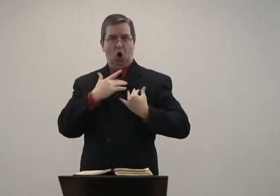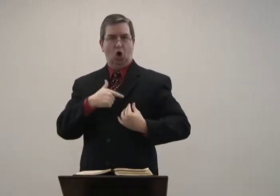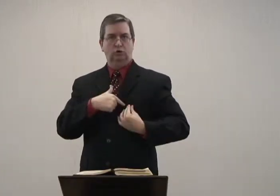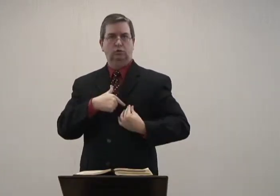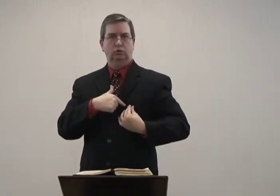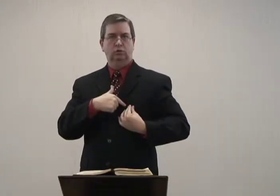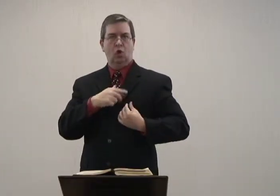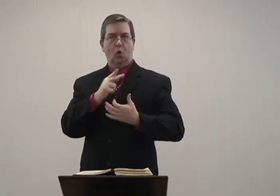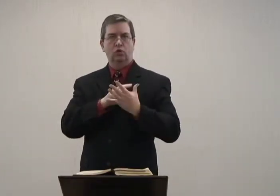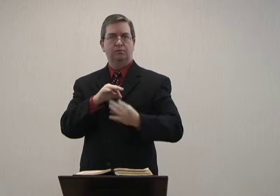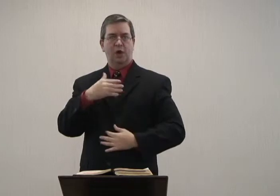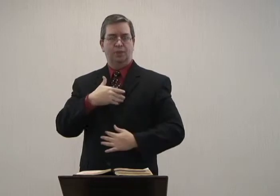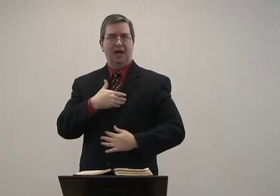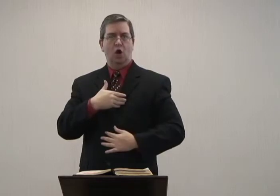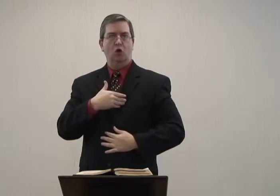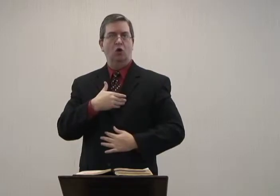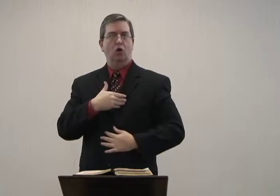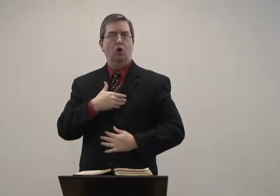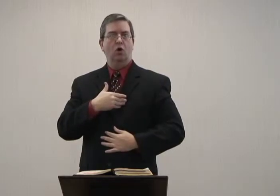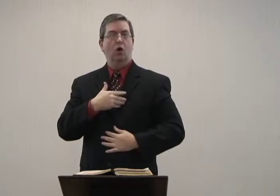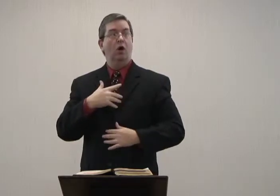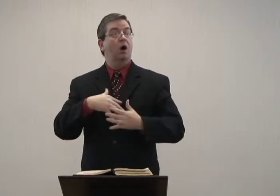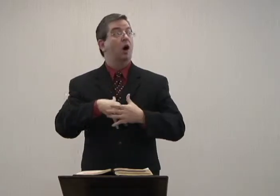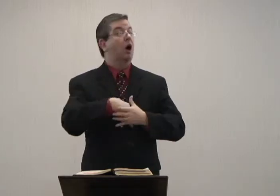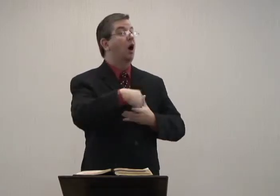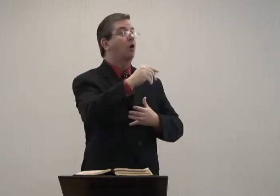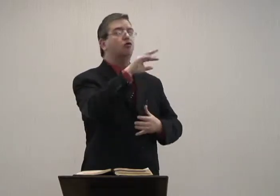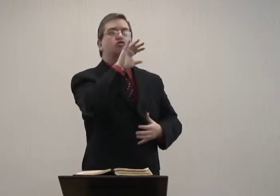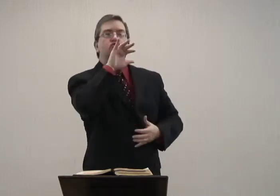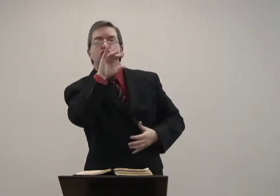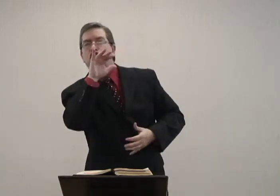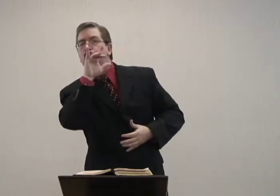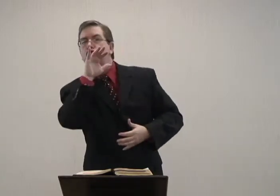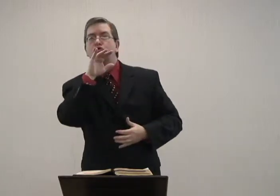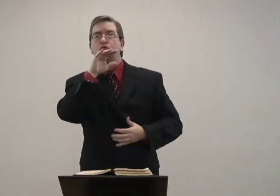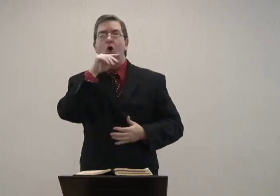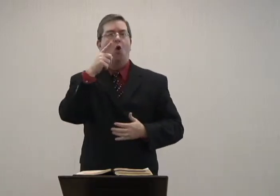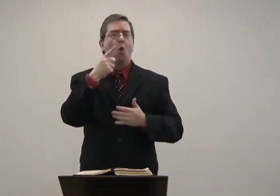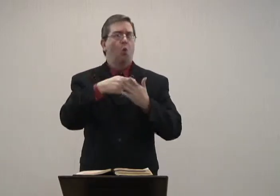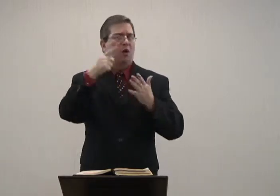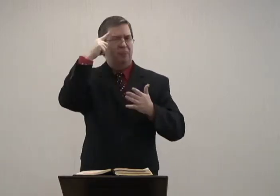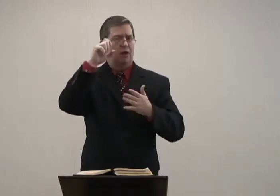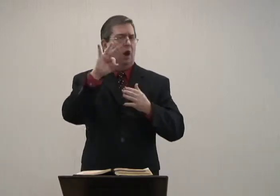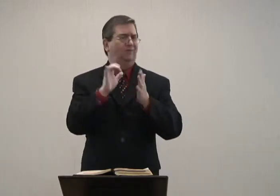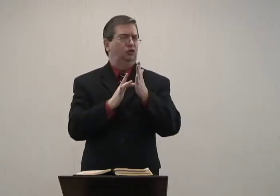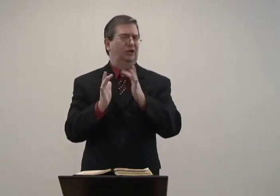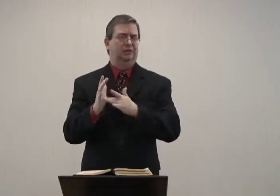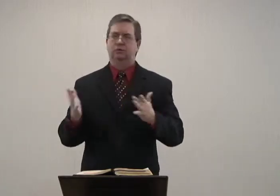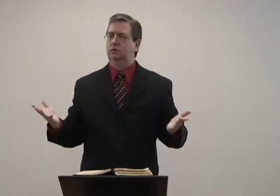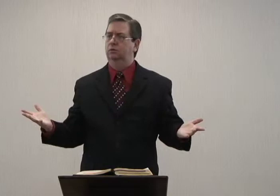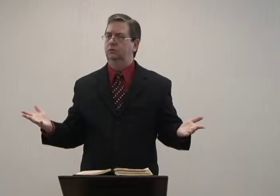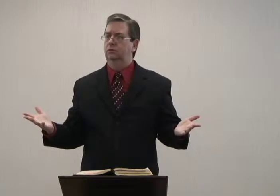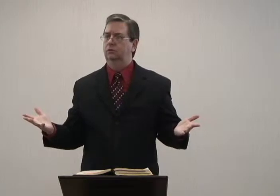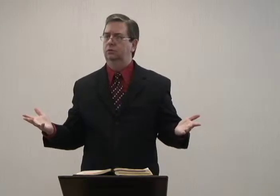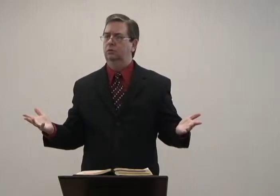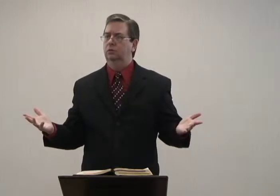Jesus is in your heart. Holy Spirit is there. But when you're out of the church, you don't think of Jesus at